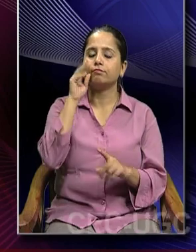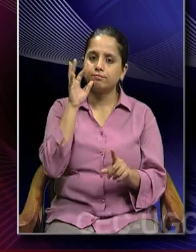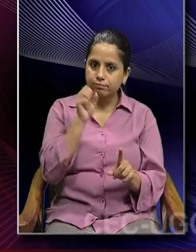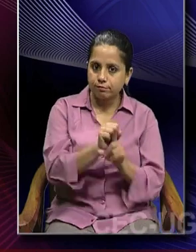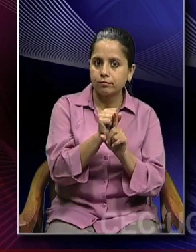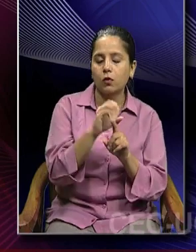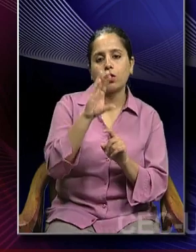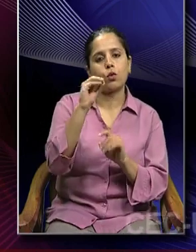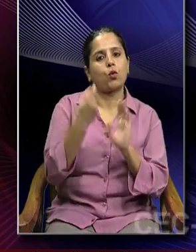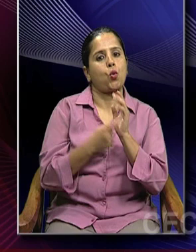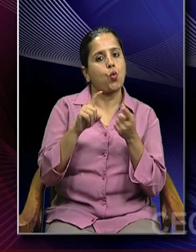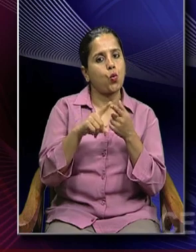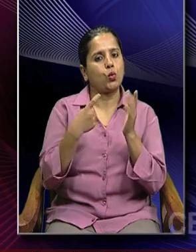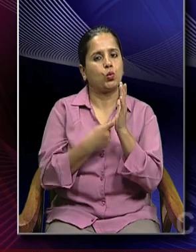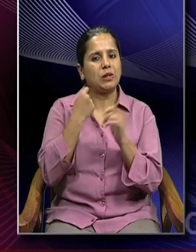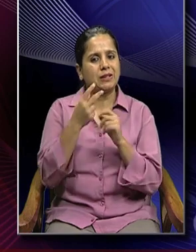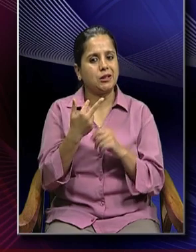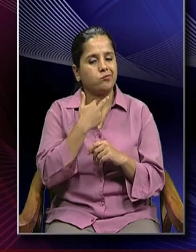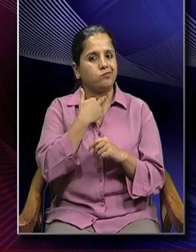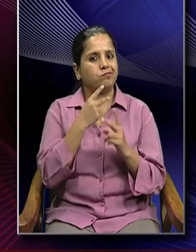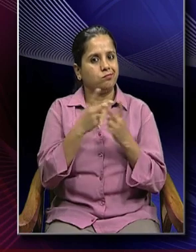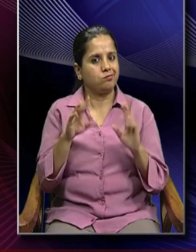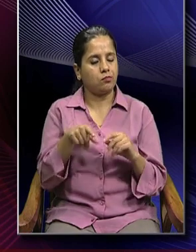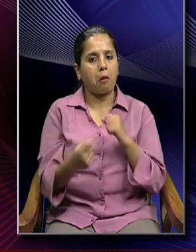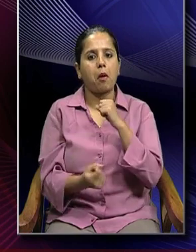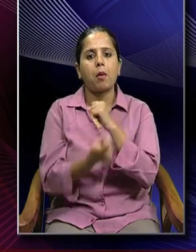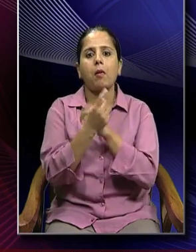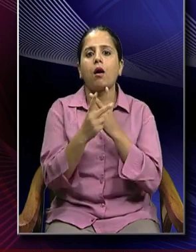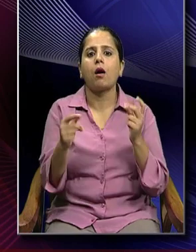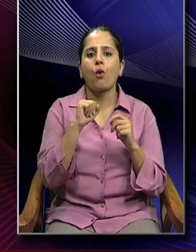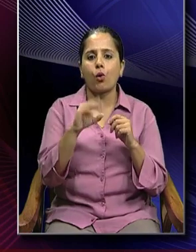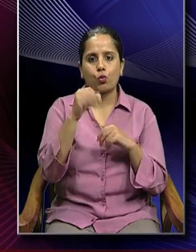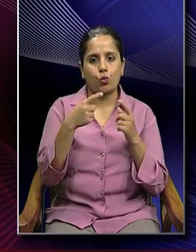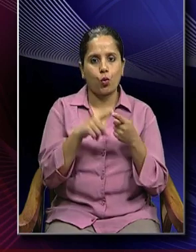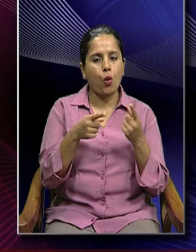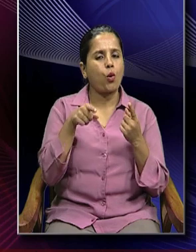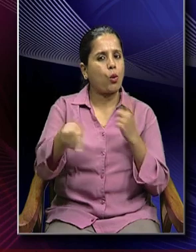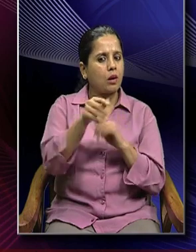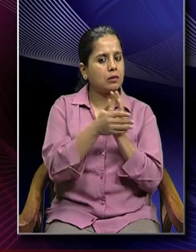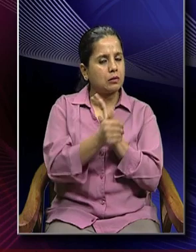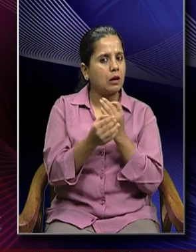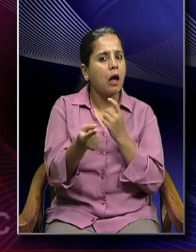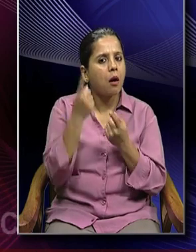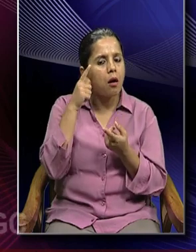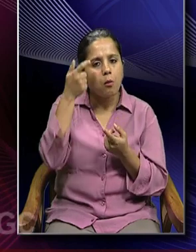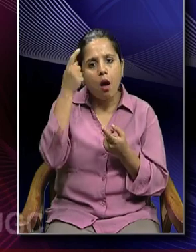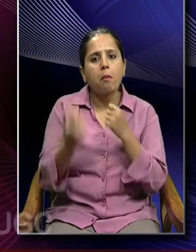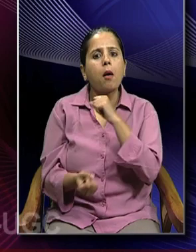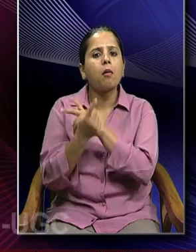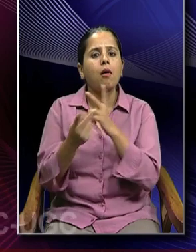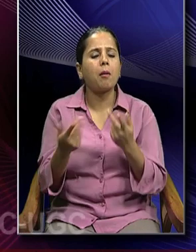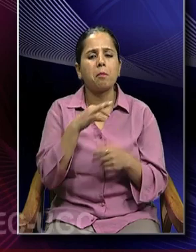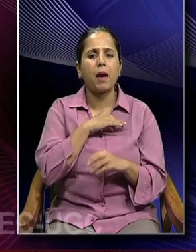core rigidities in the industry which is arising out of its core competencies. There is no benefit of